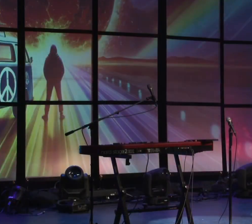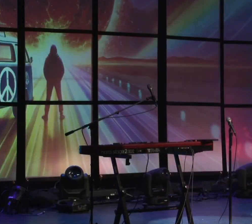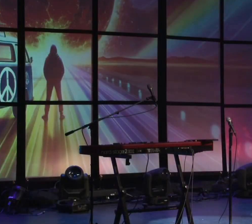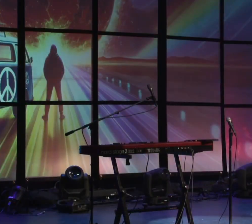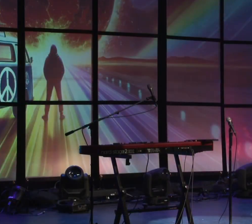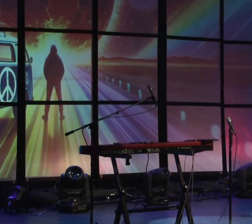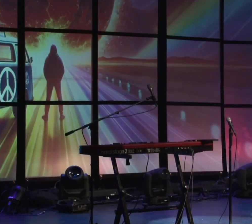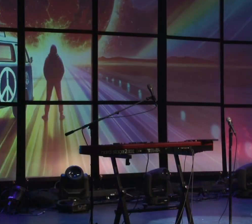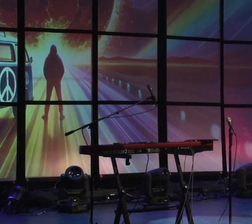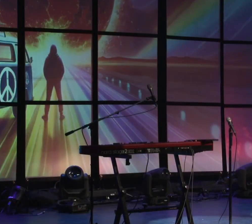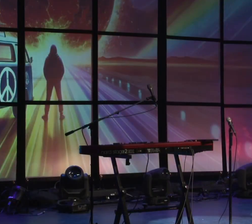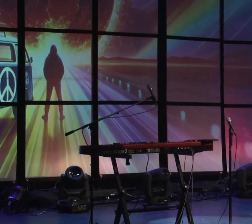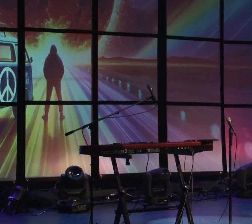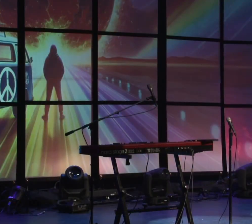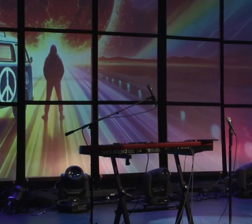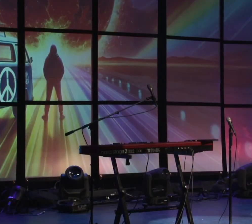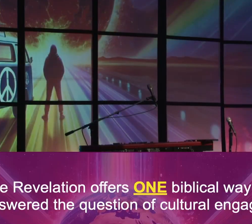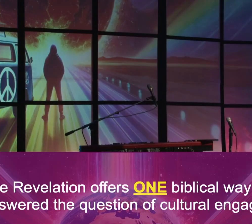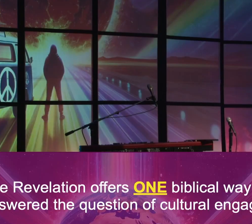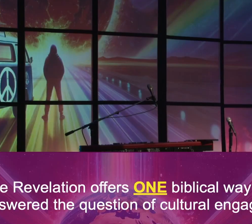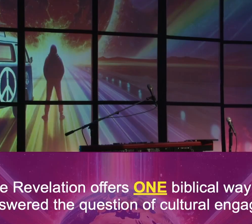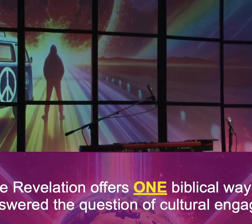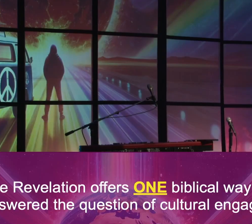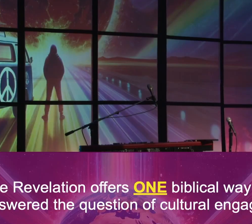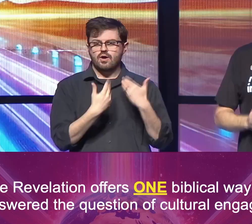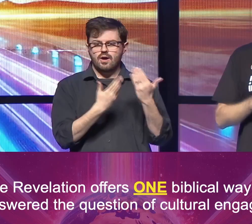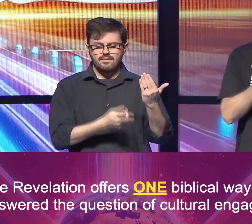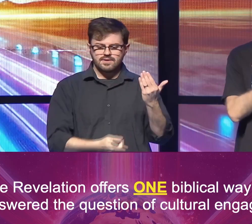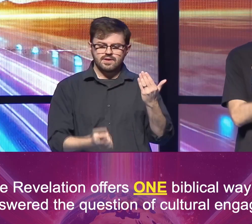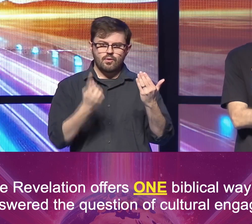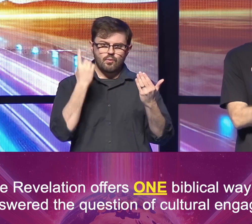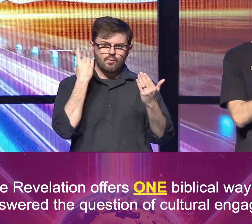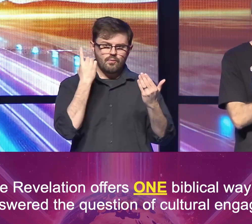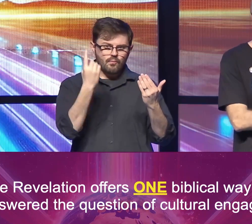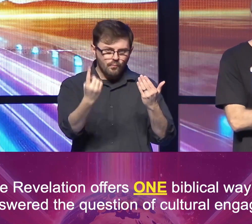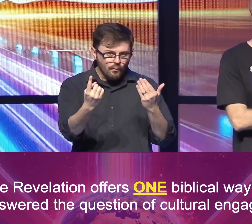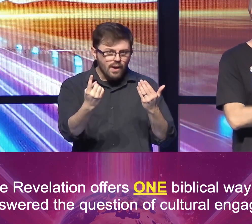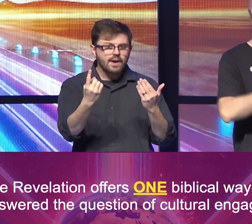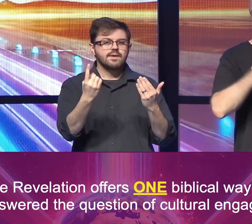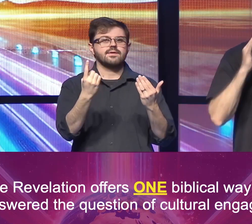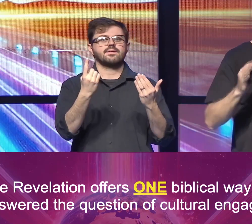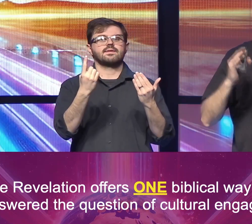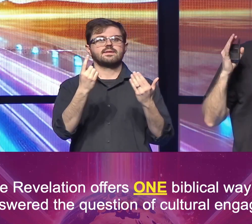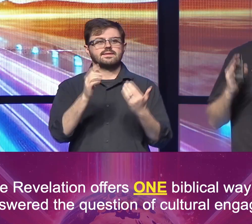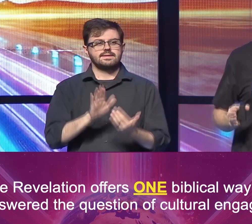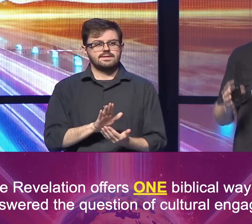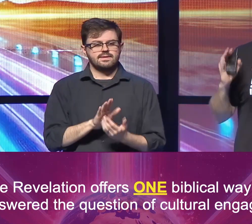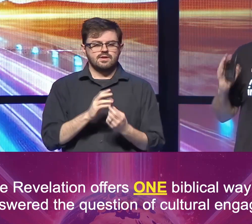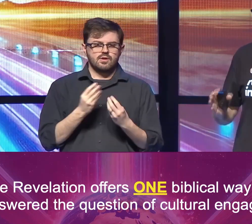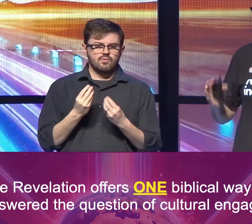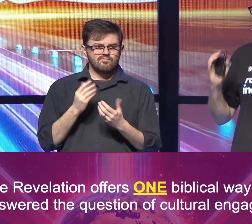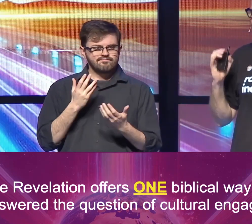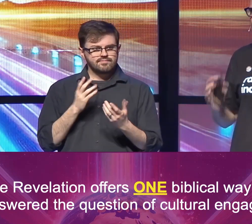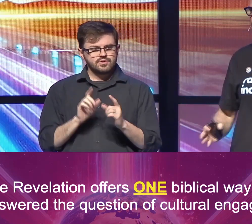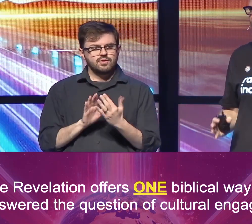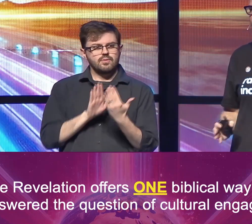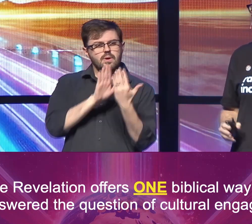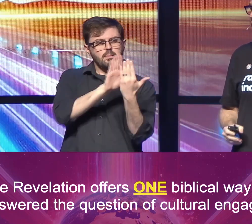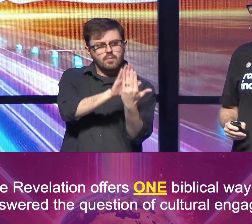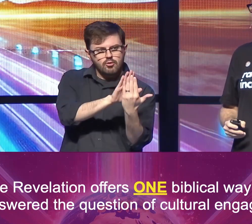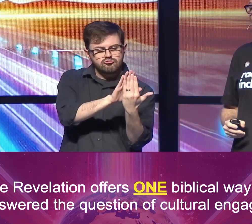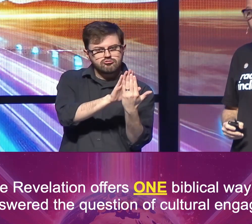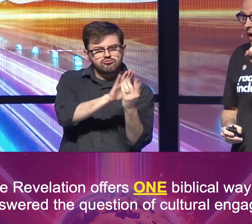us one biblical way that our spiritual ancestors answered the question of cultural